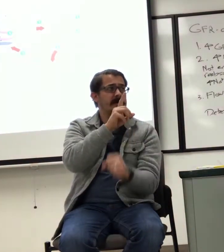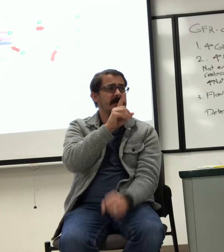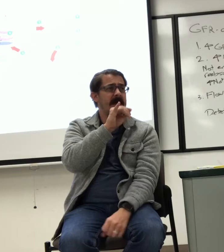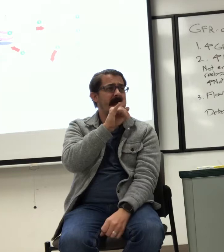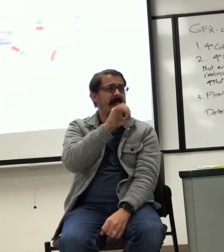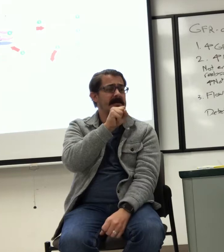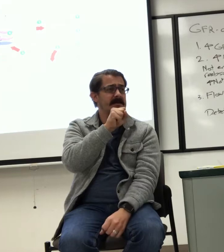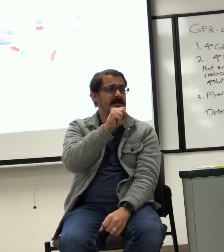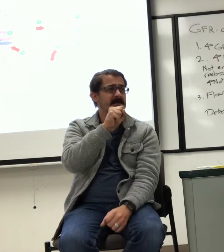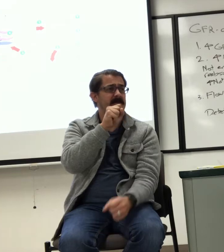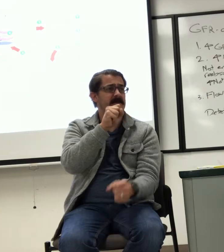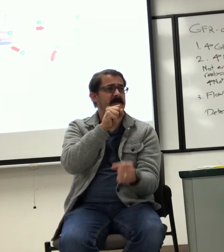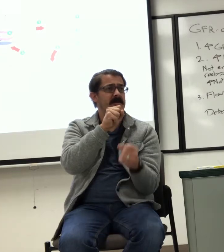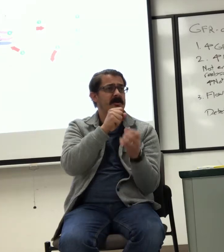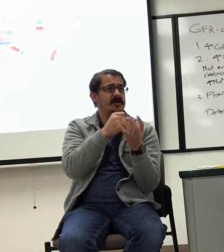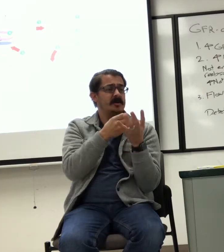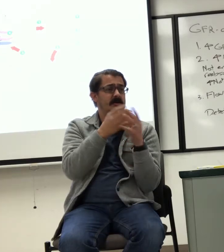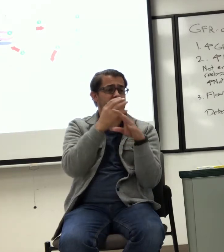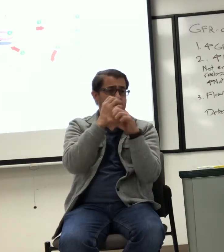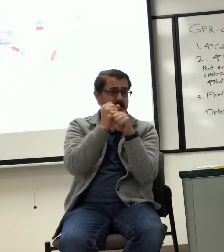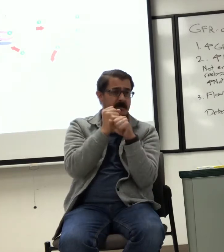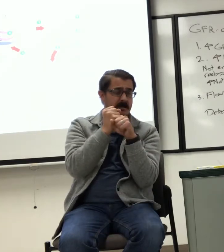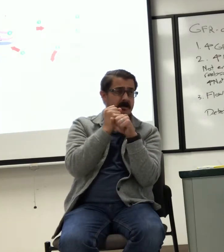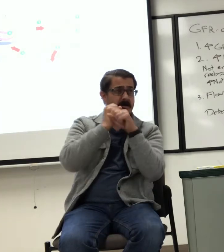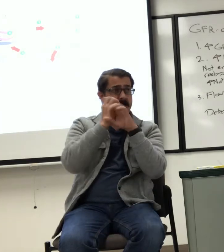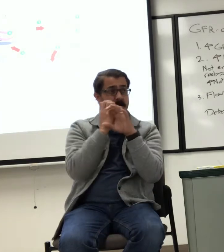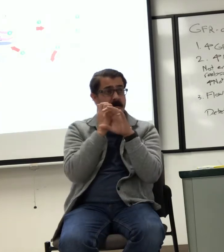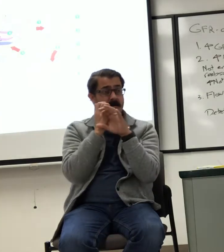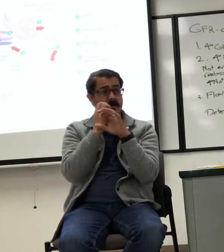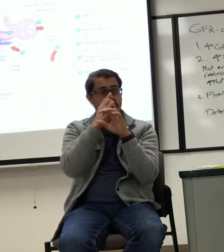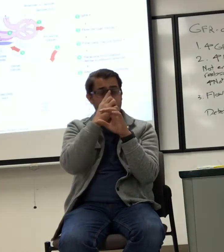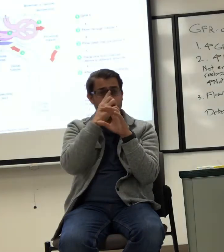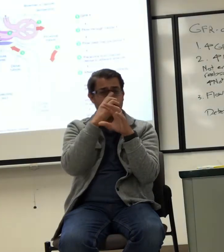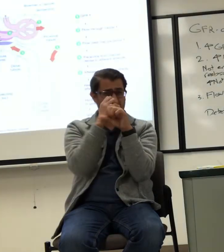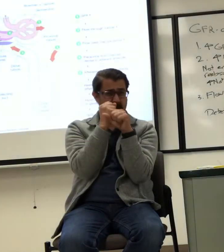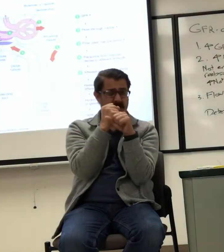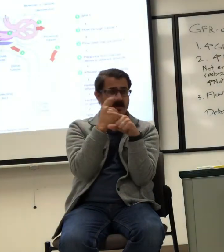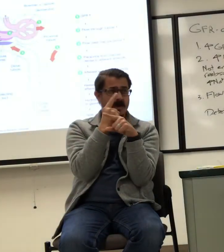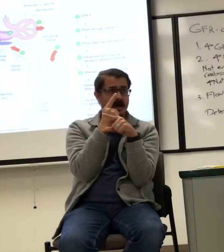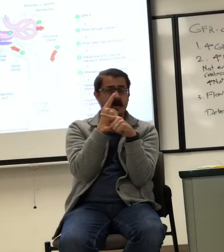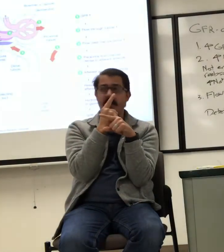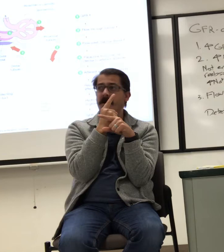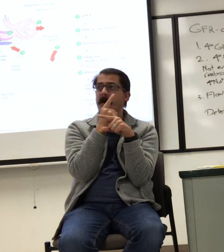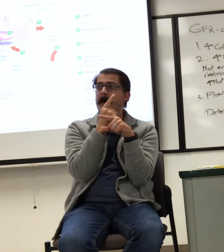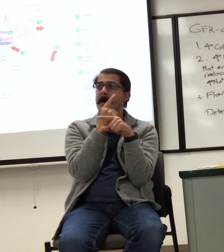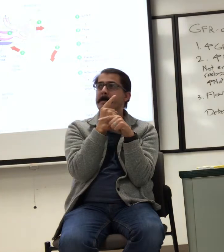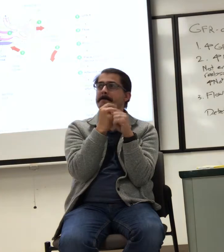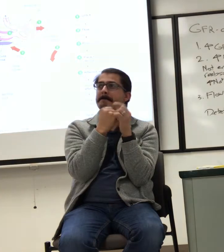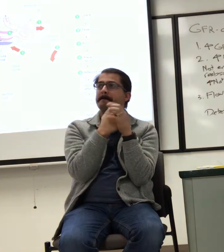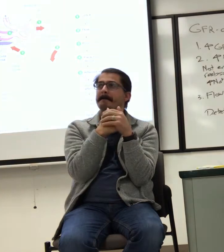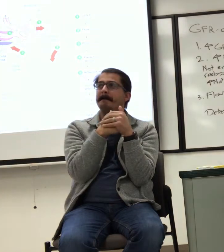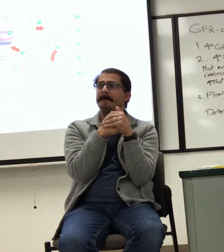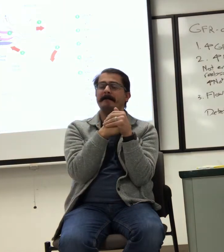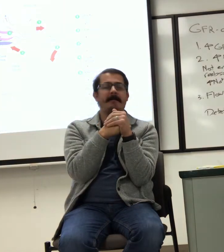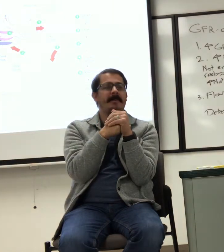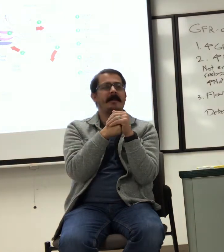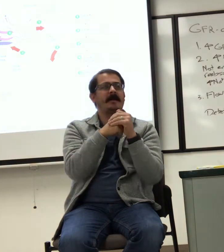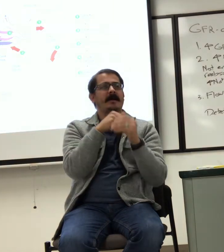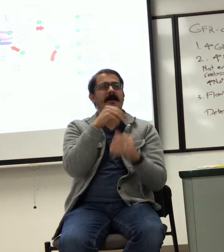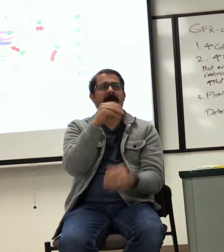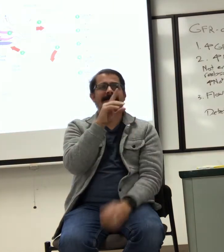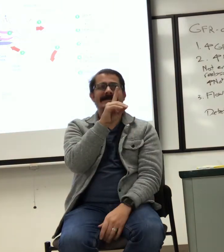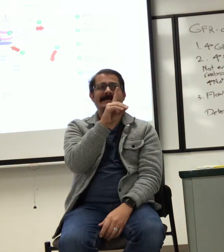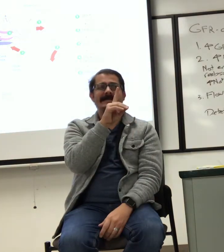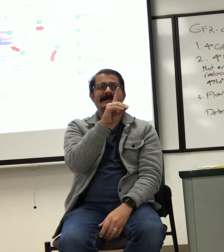to reverse if it's too constricted or too constricted, right? Mm-hmm. So, My understanding of dialysis